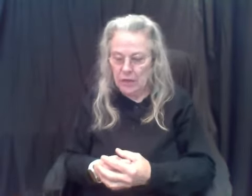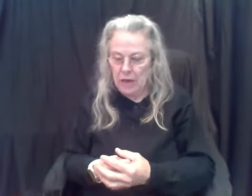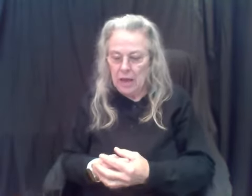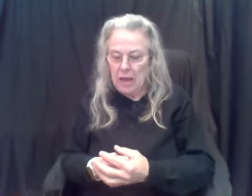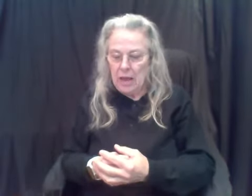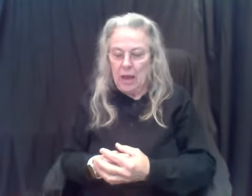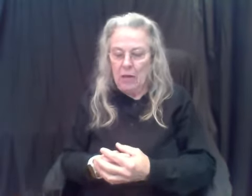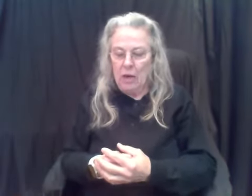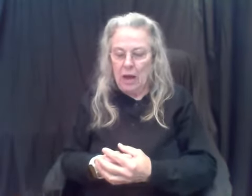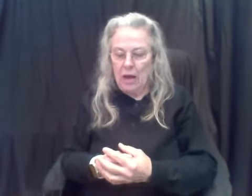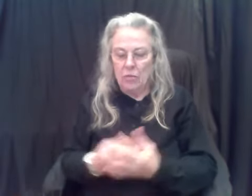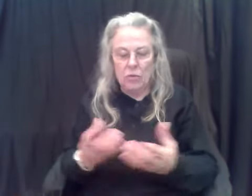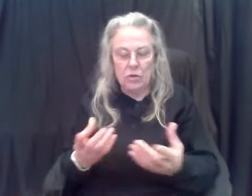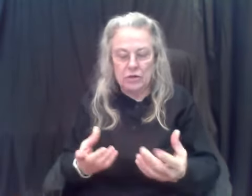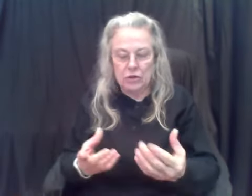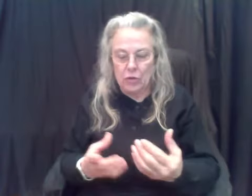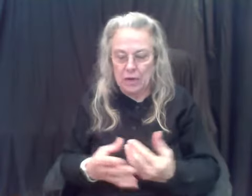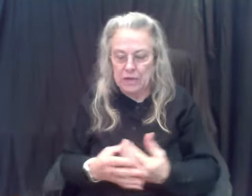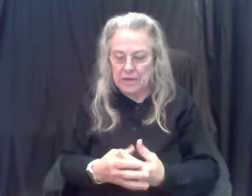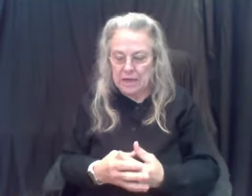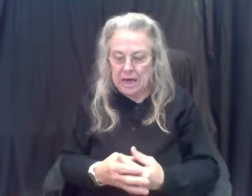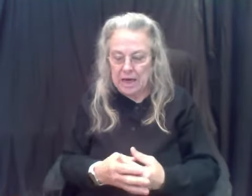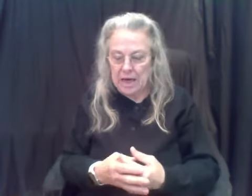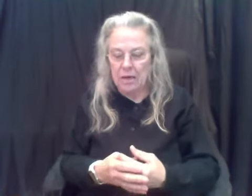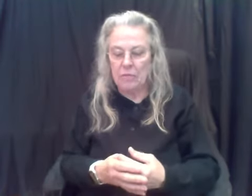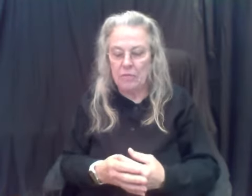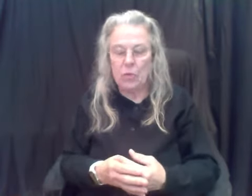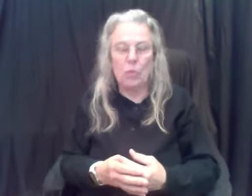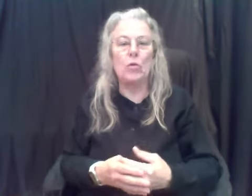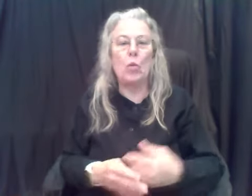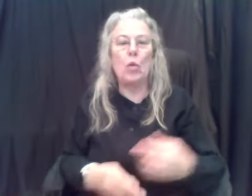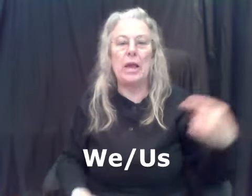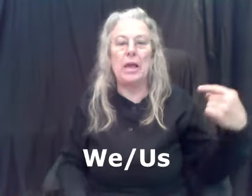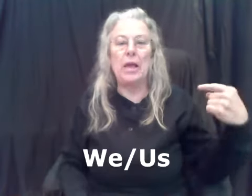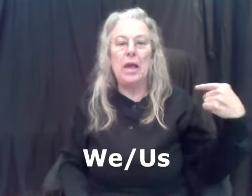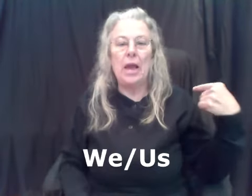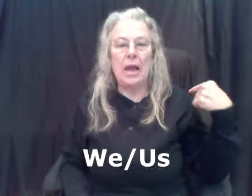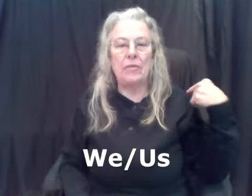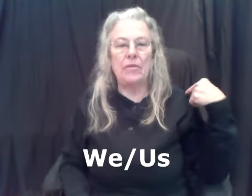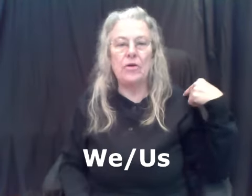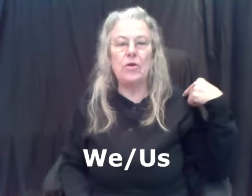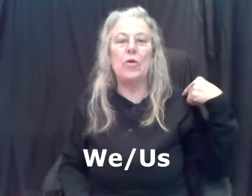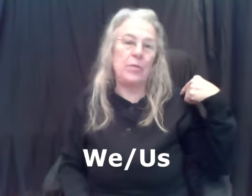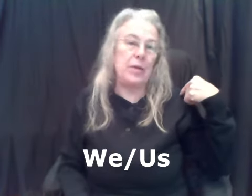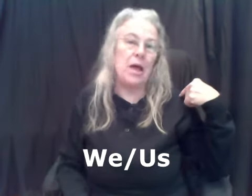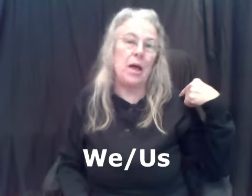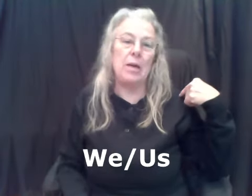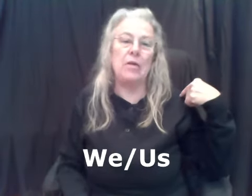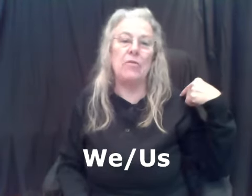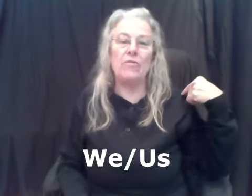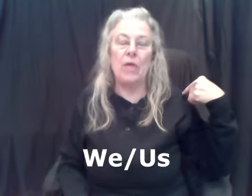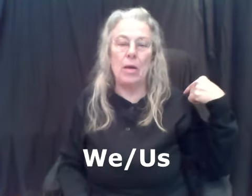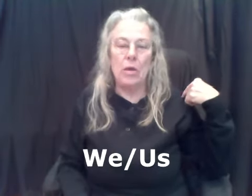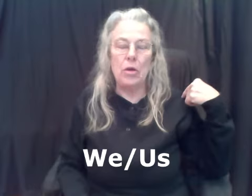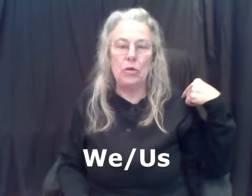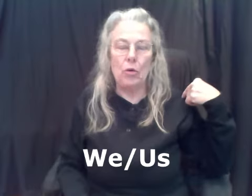the words that you're going to need the word we and there you're going to be coming from your